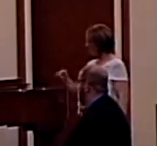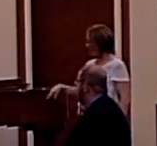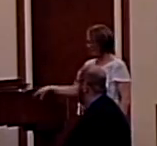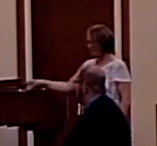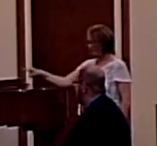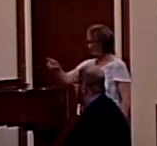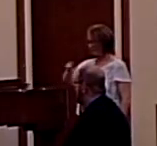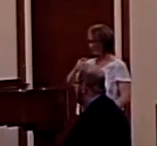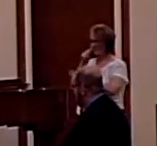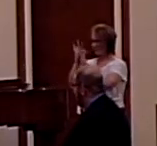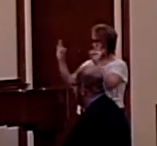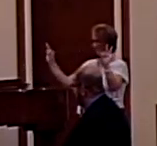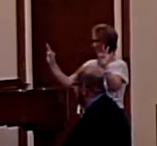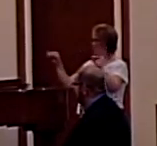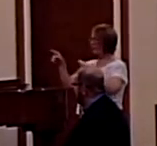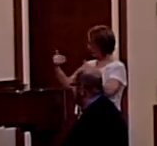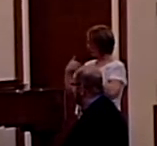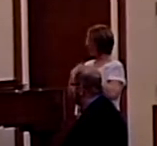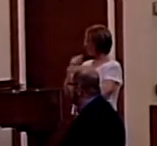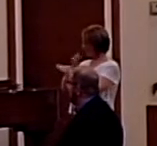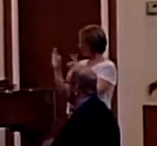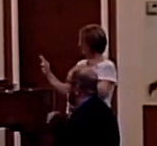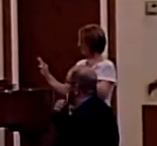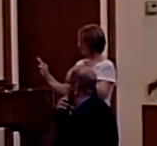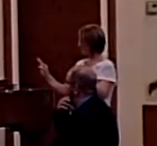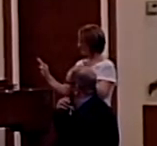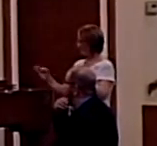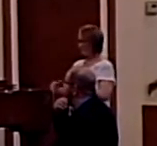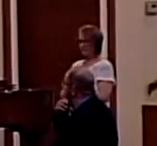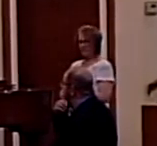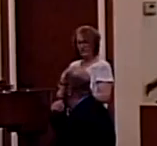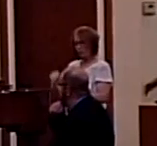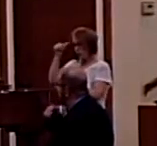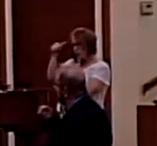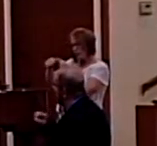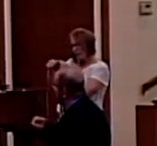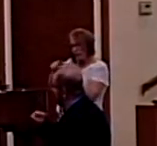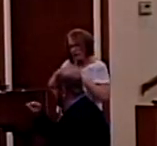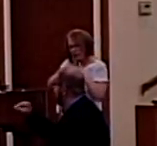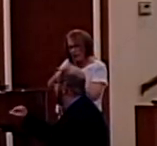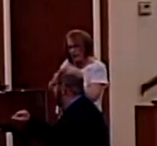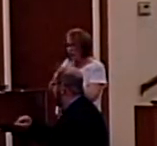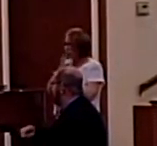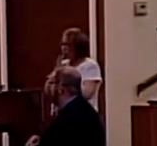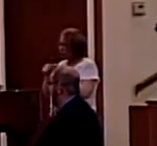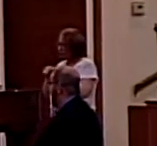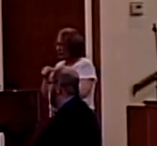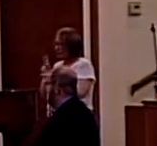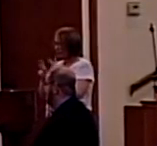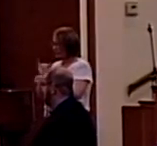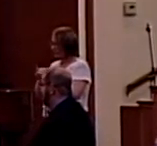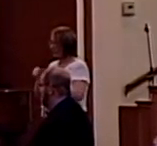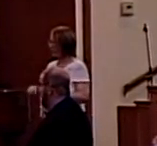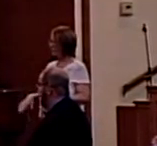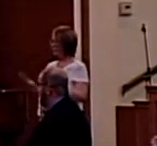freedom. You can have freedom. You remember in the beginning we talked about those that paid the ultimate